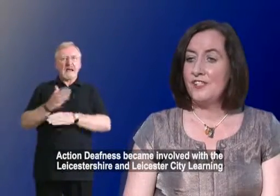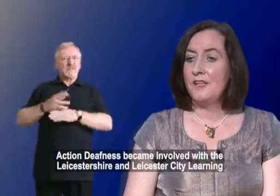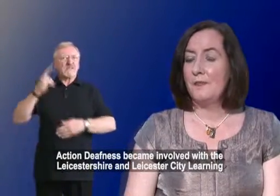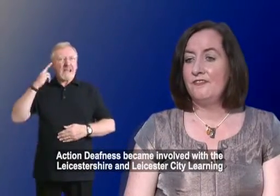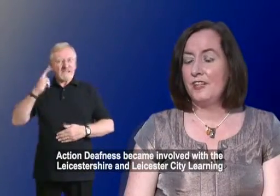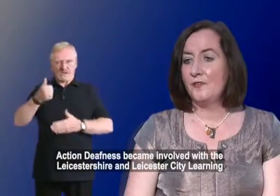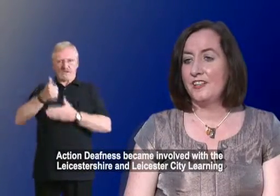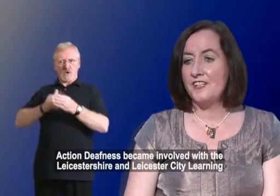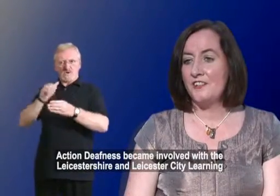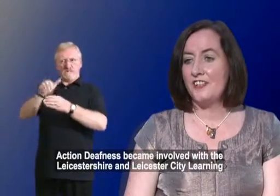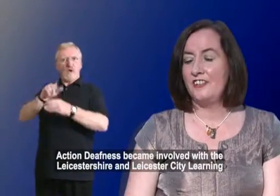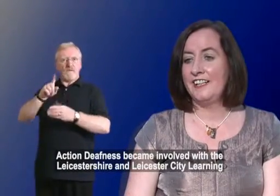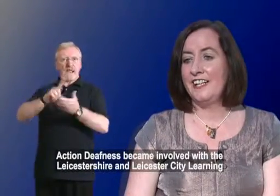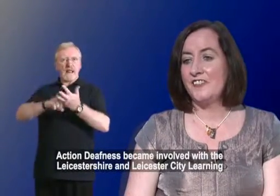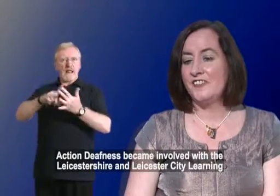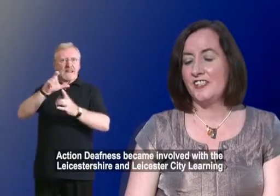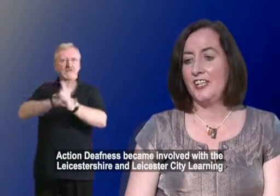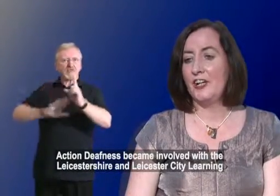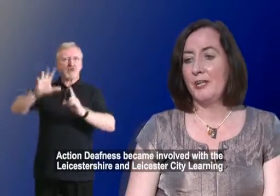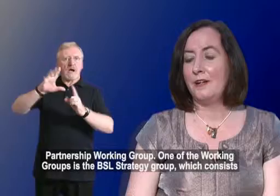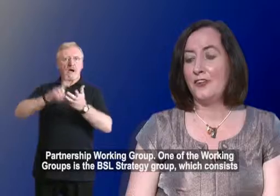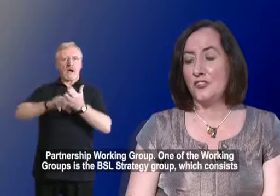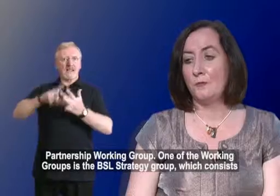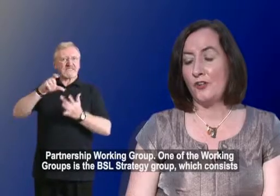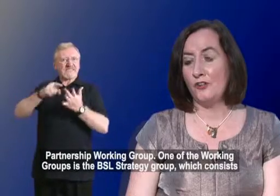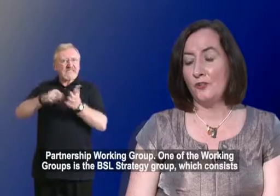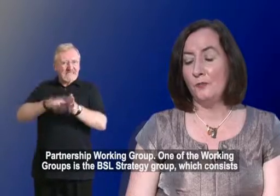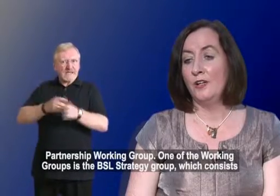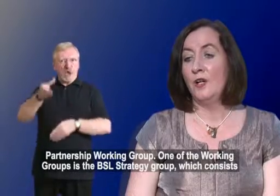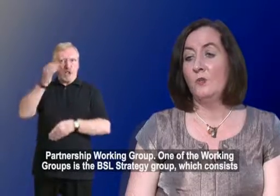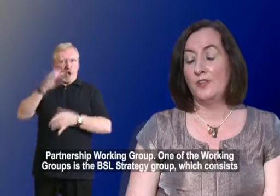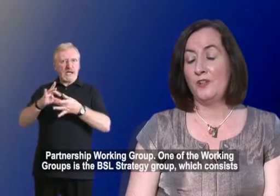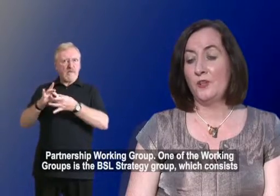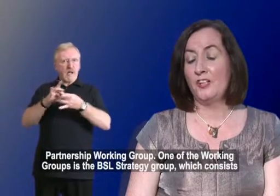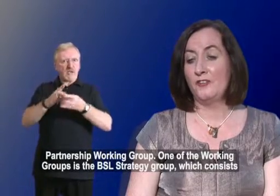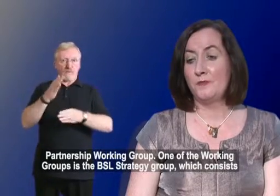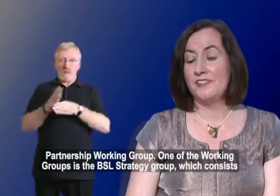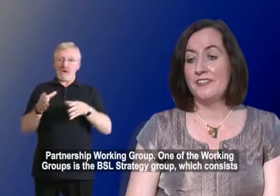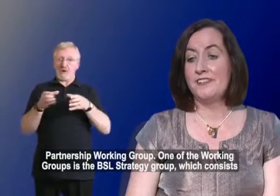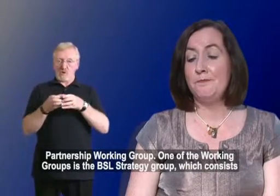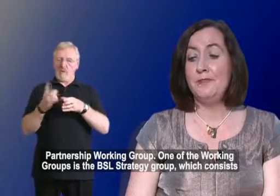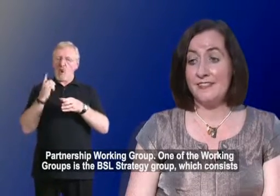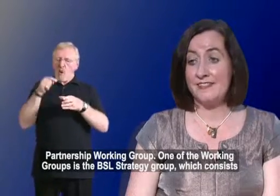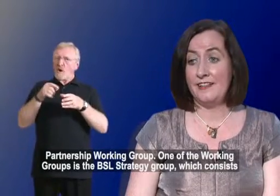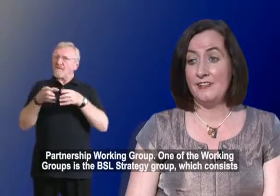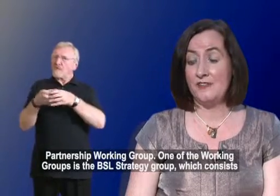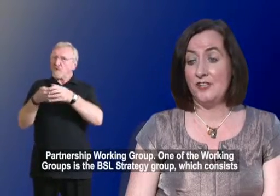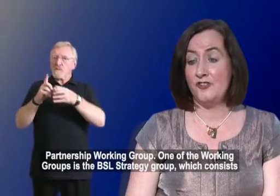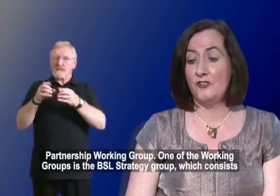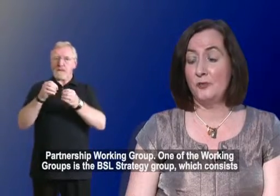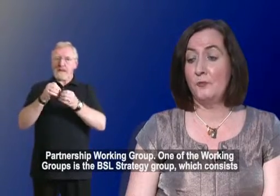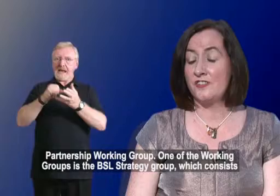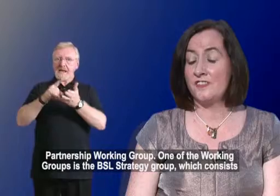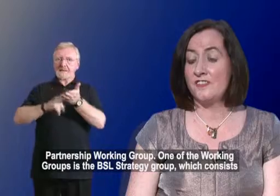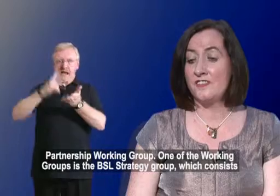Action Deafness became involved with the Leicestershire and Leicester City Learning Partnership Working Group. One of the working groups is the BSL